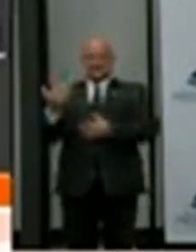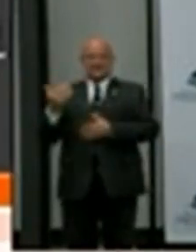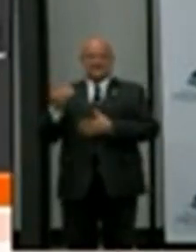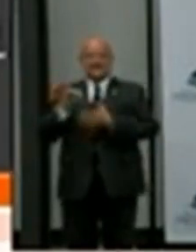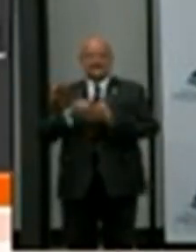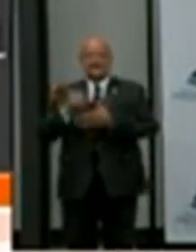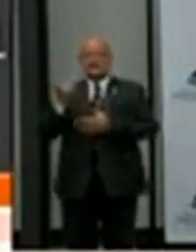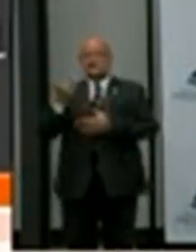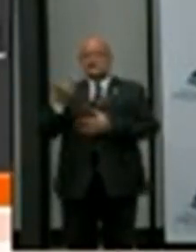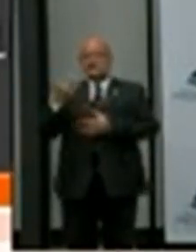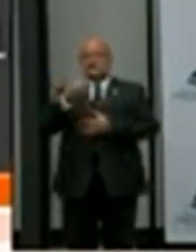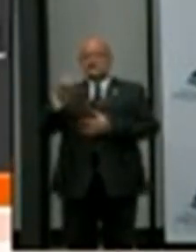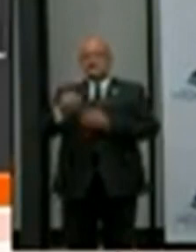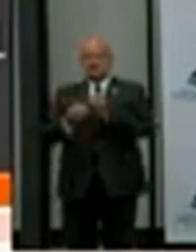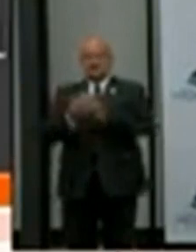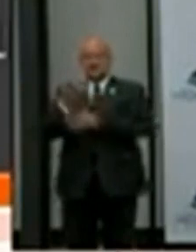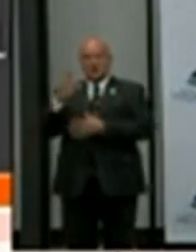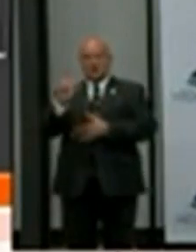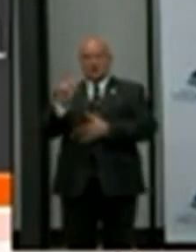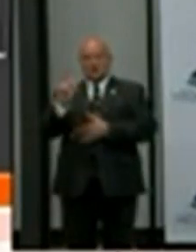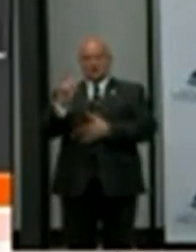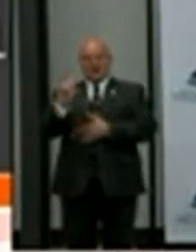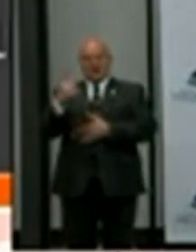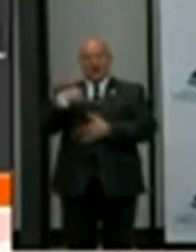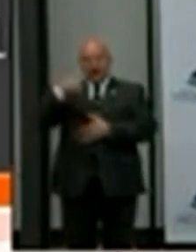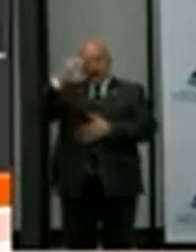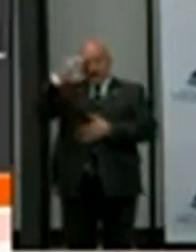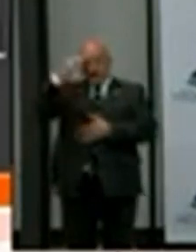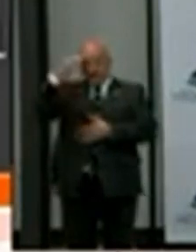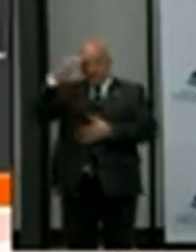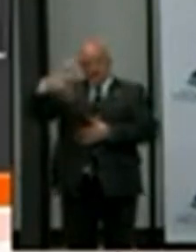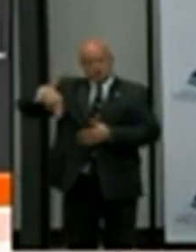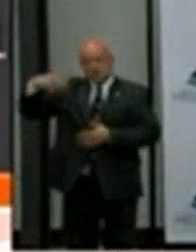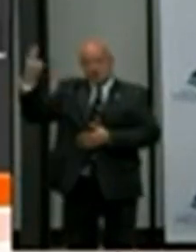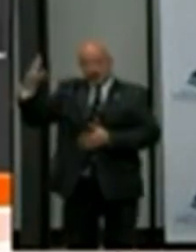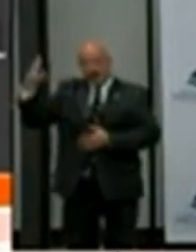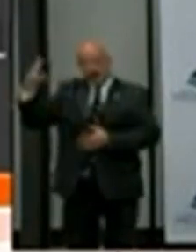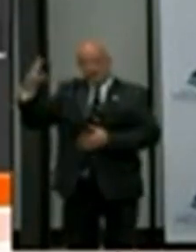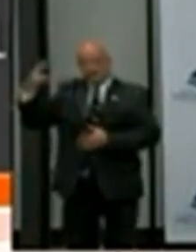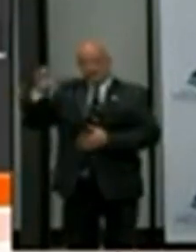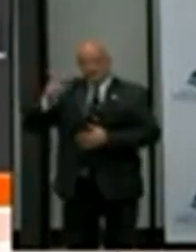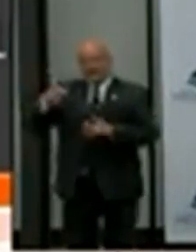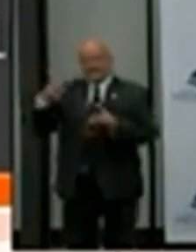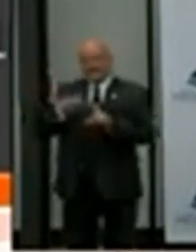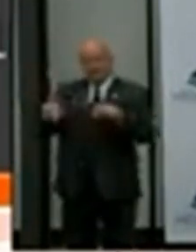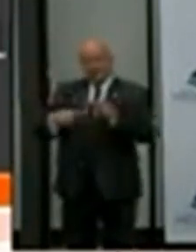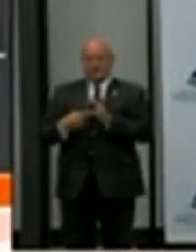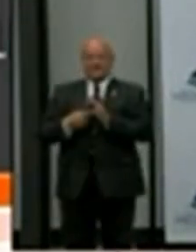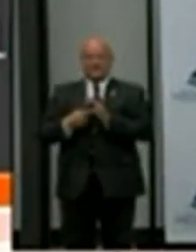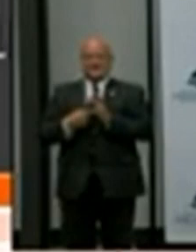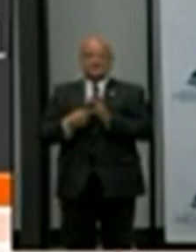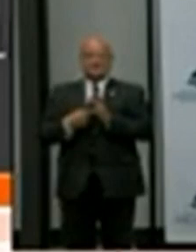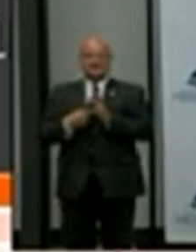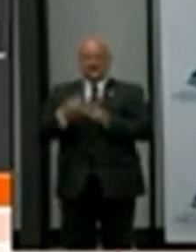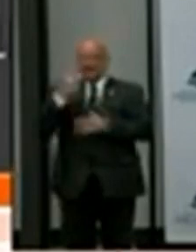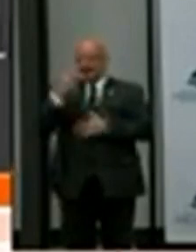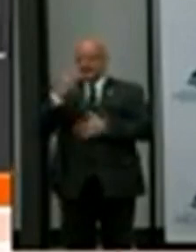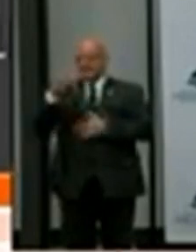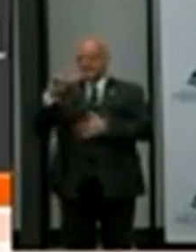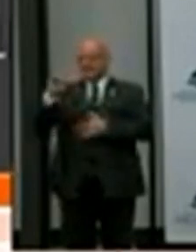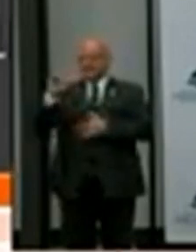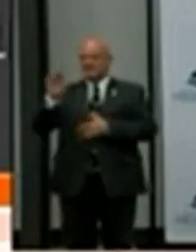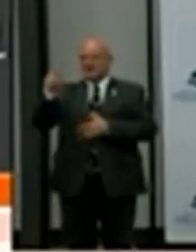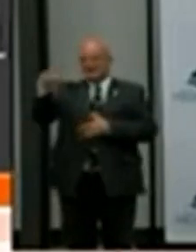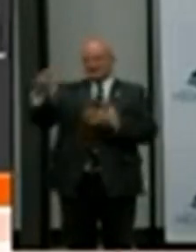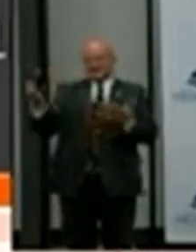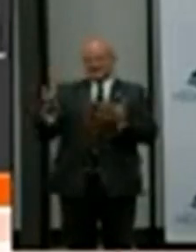is a 12% growth rate. Now, I know you know that's too high. And that's the point of this. I see Mayor Sanderson